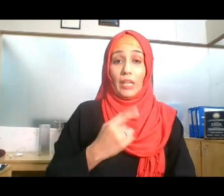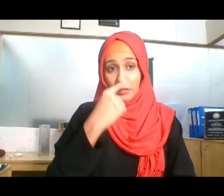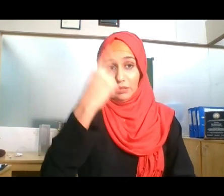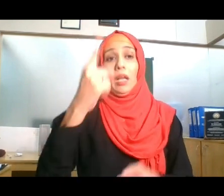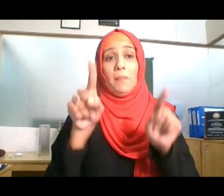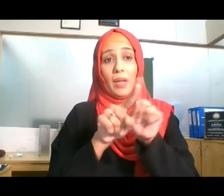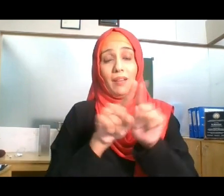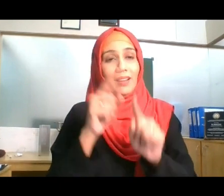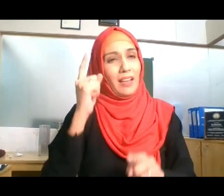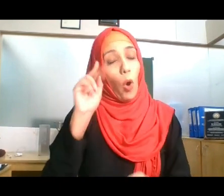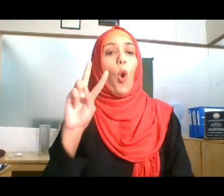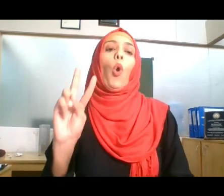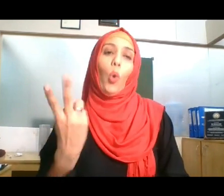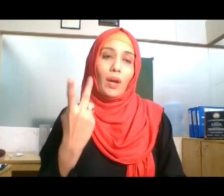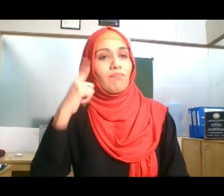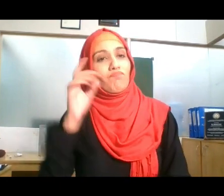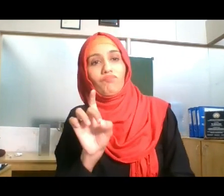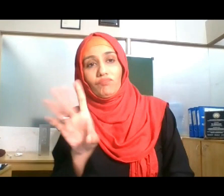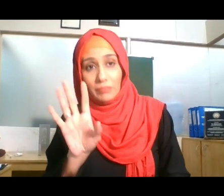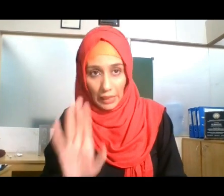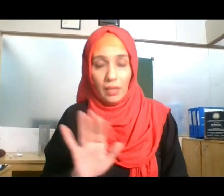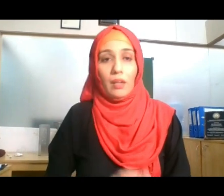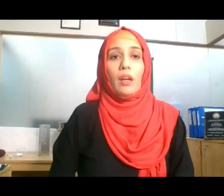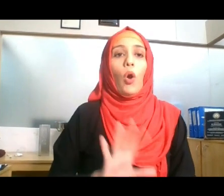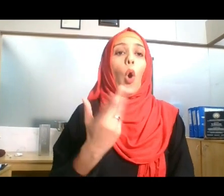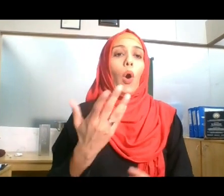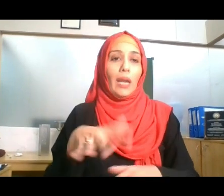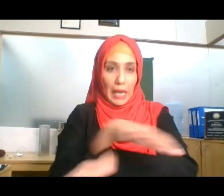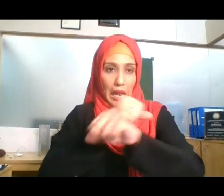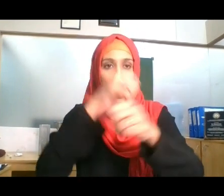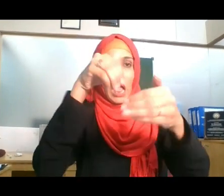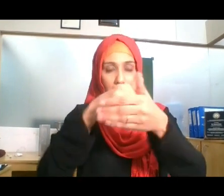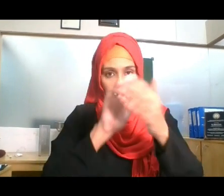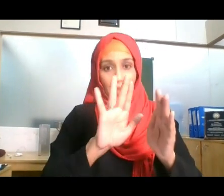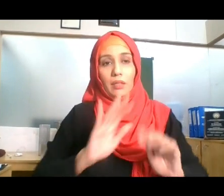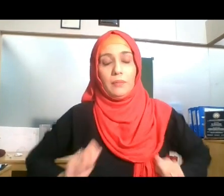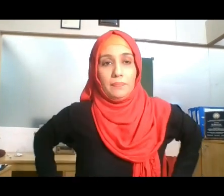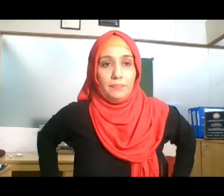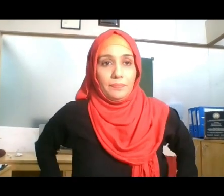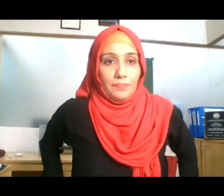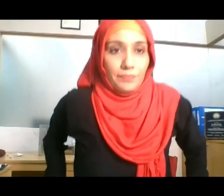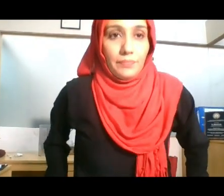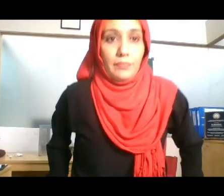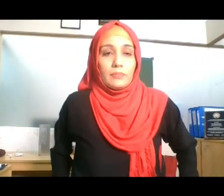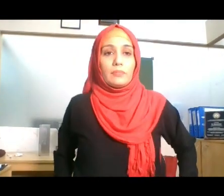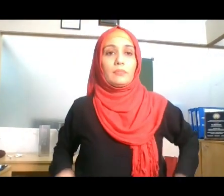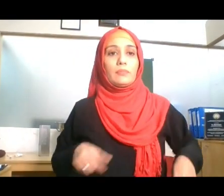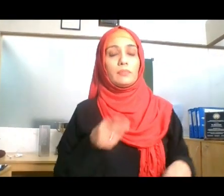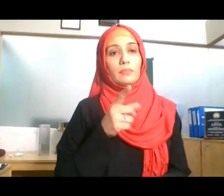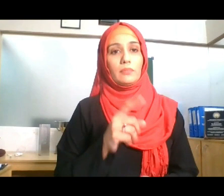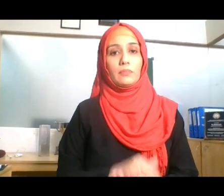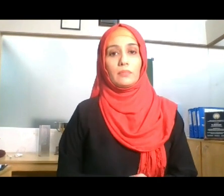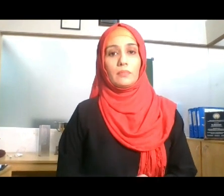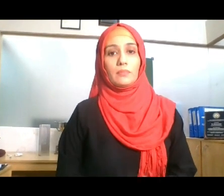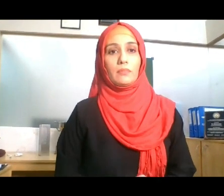and neglected. They have different abilities and needs. It is therefore imperative